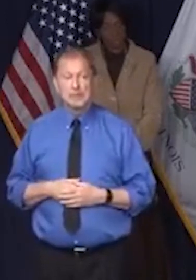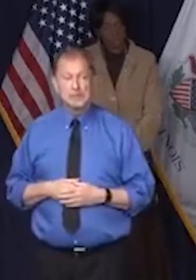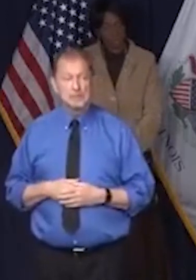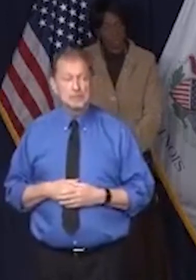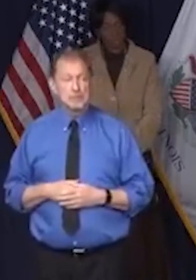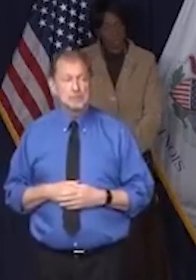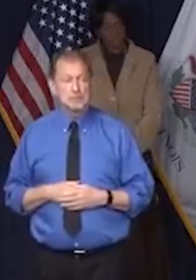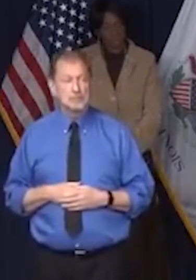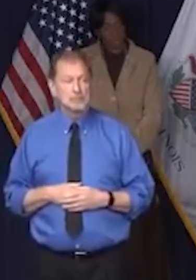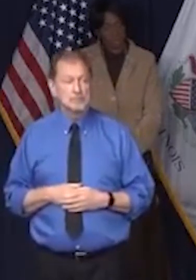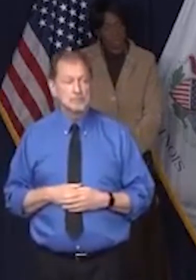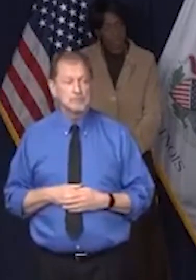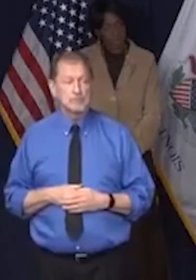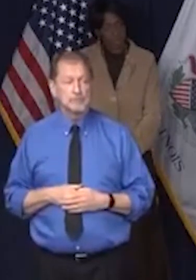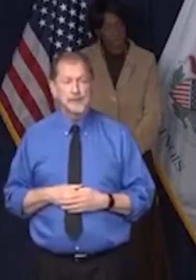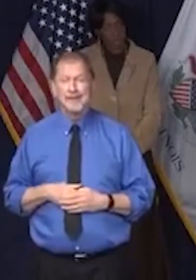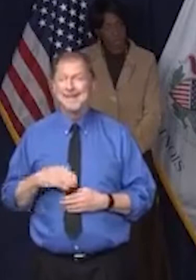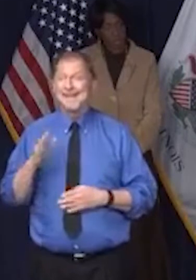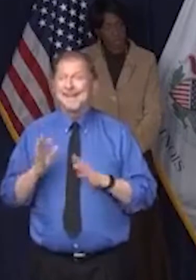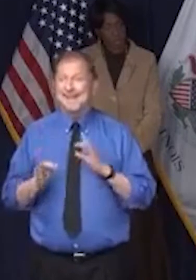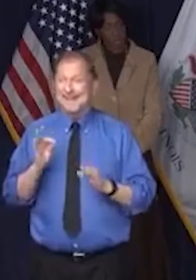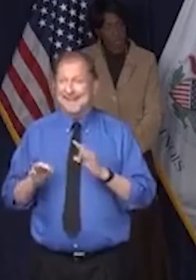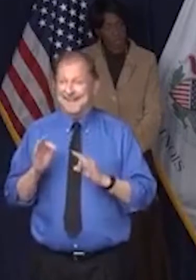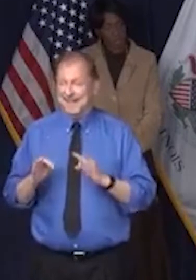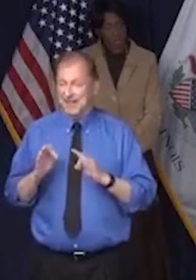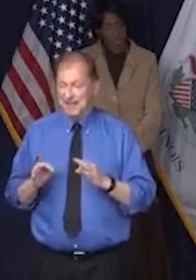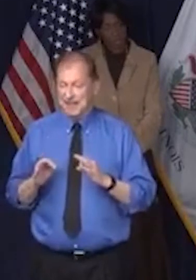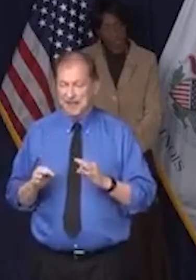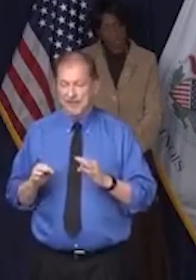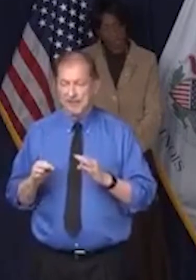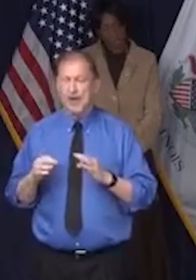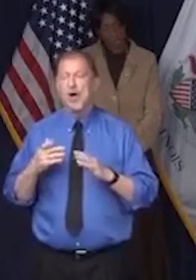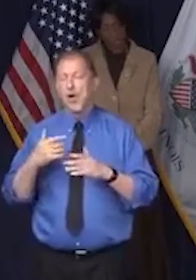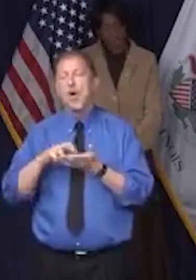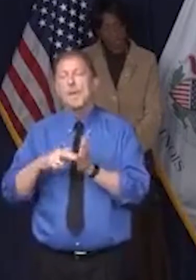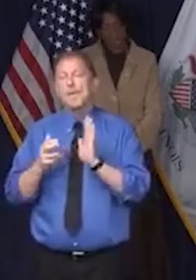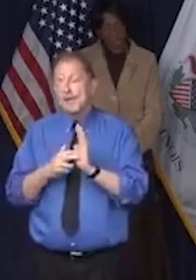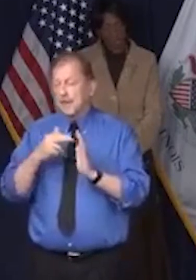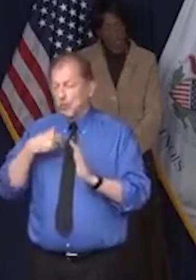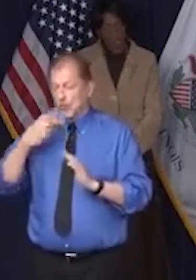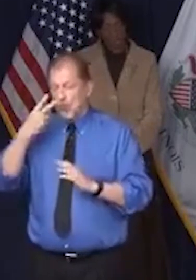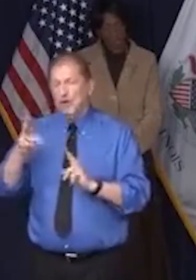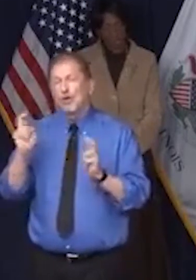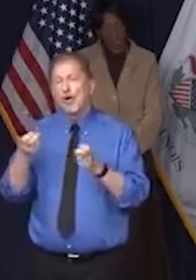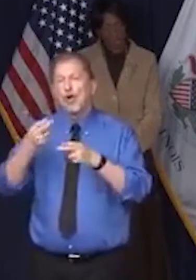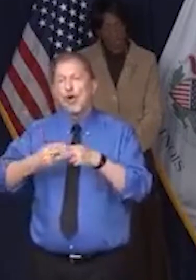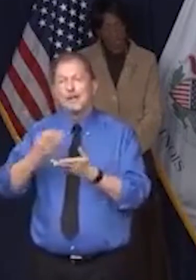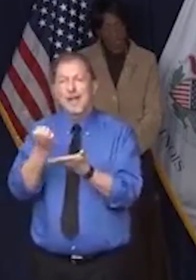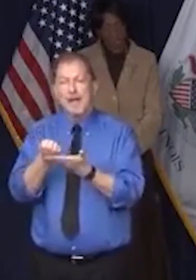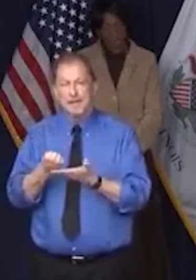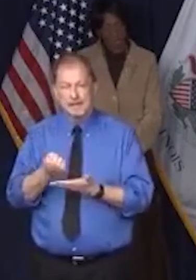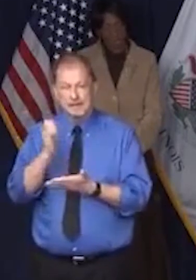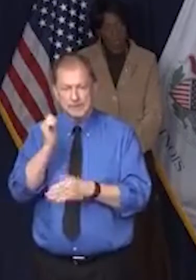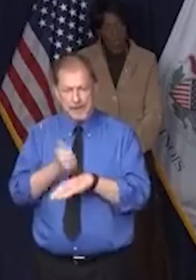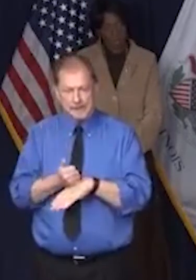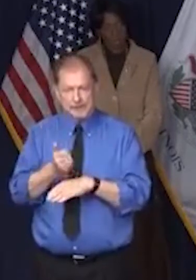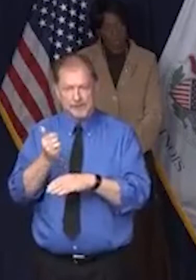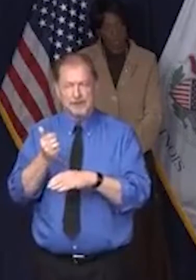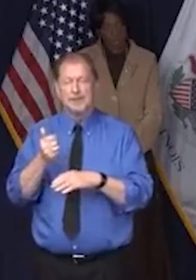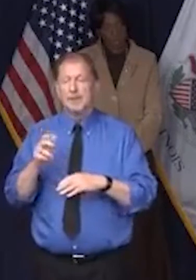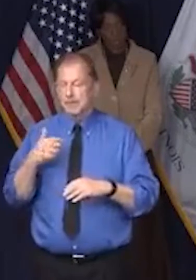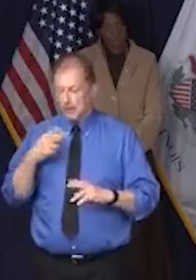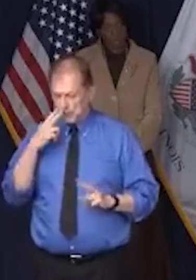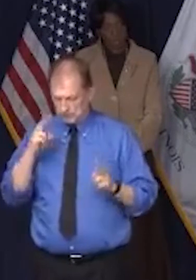And in terms of what would happen if there's a reduction of evidence-based funding model, it's actually written into the law what would happen. There would